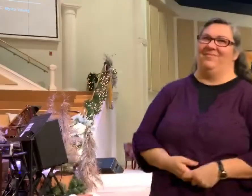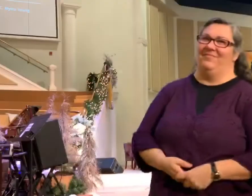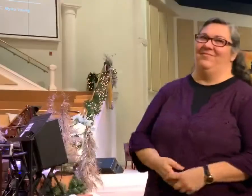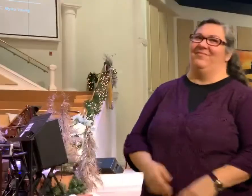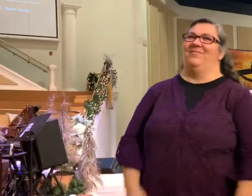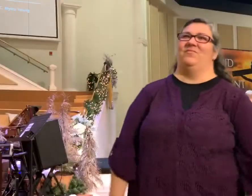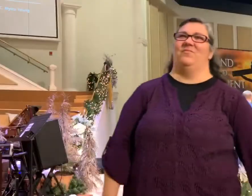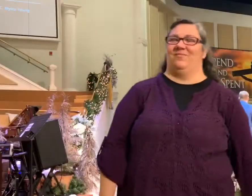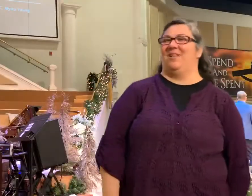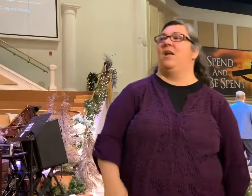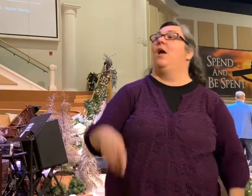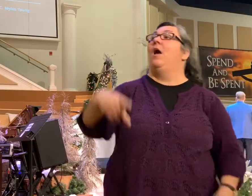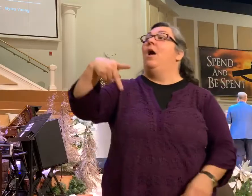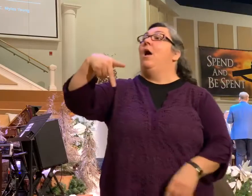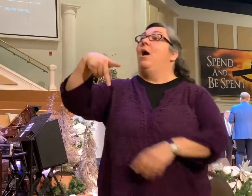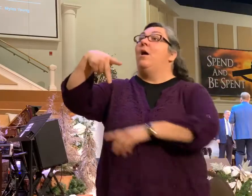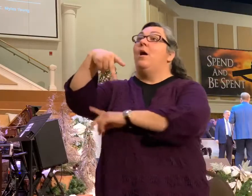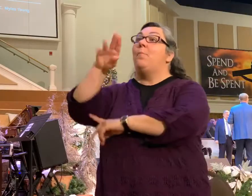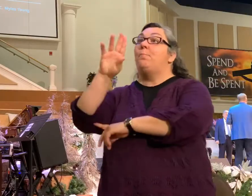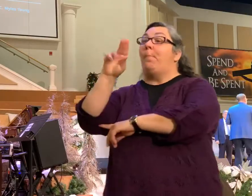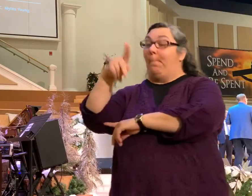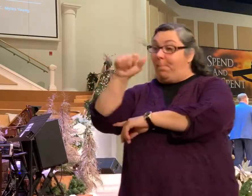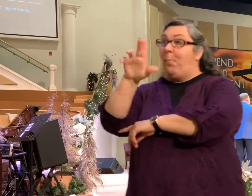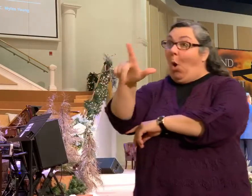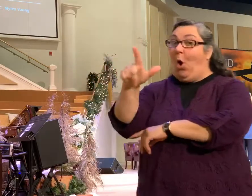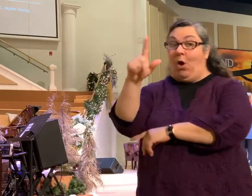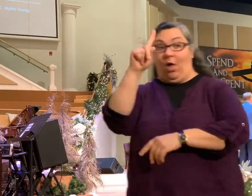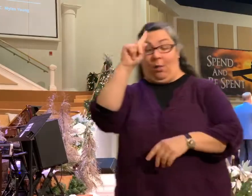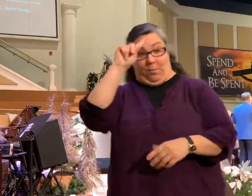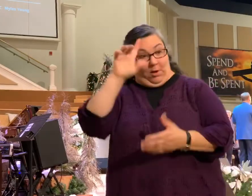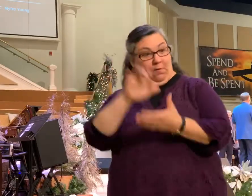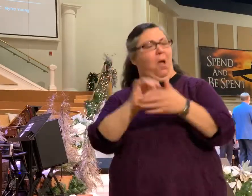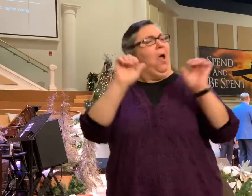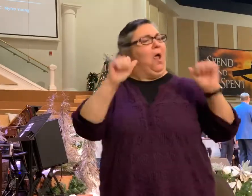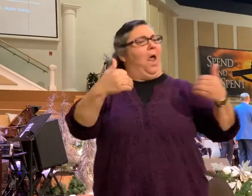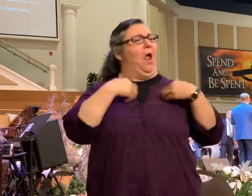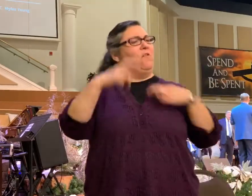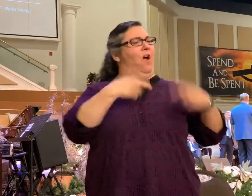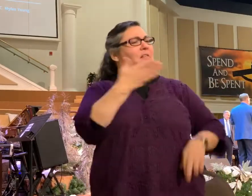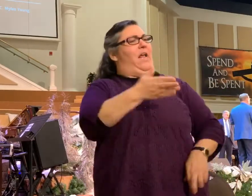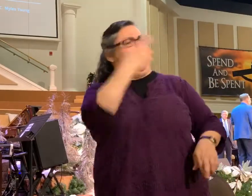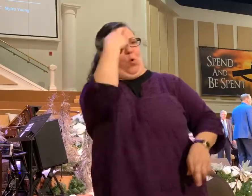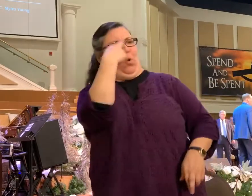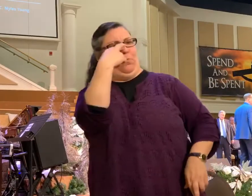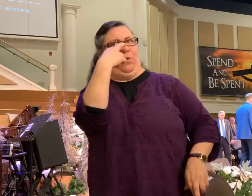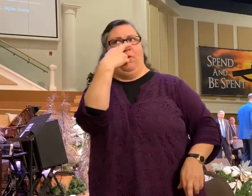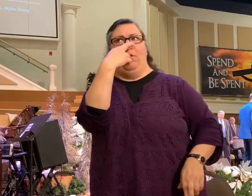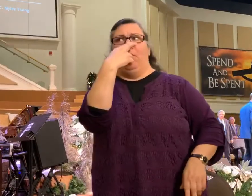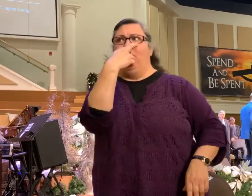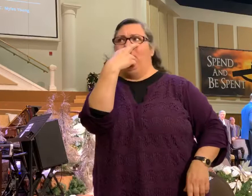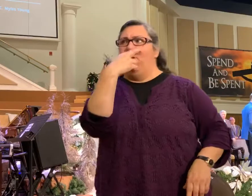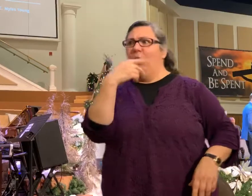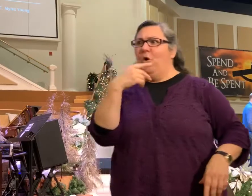If Paul believed he could have revival in Rome, then my God, who do we think we are?